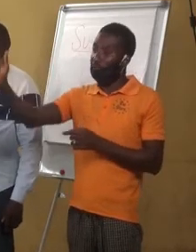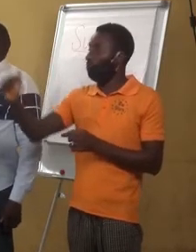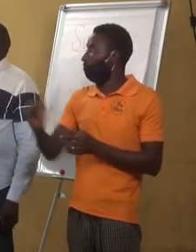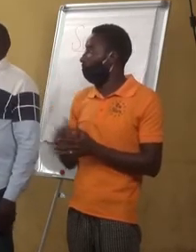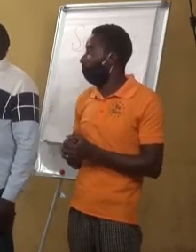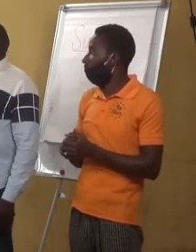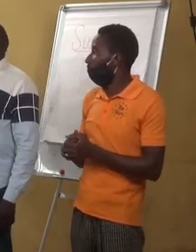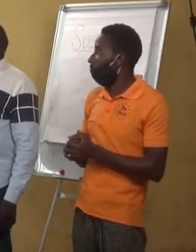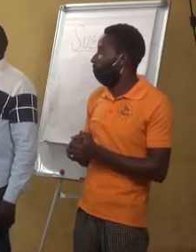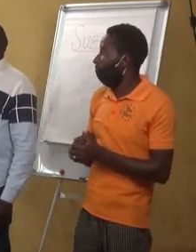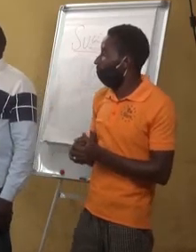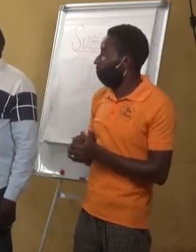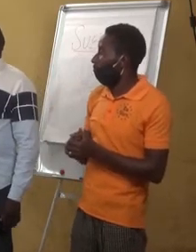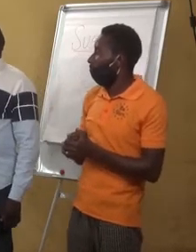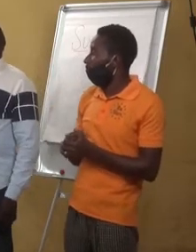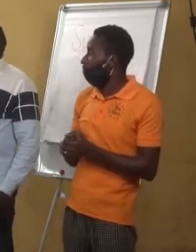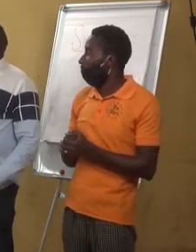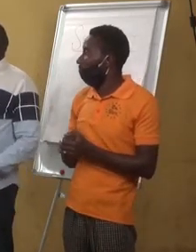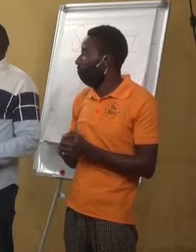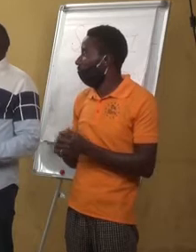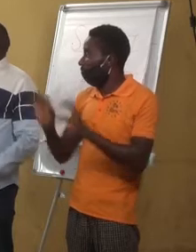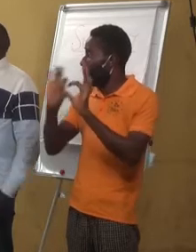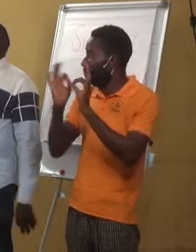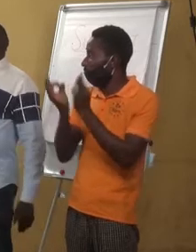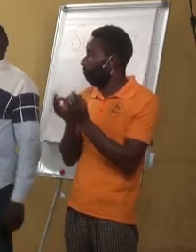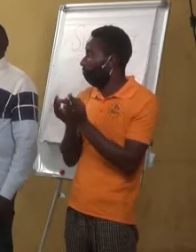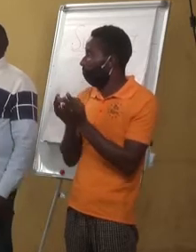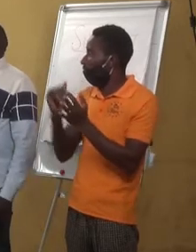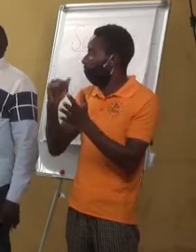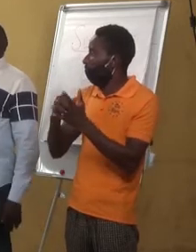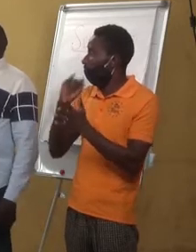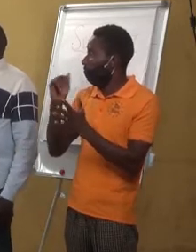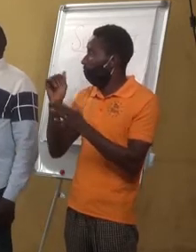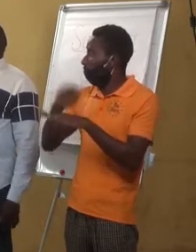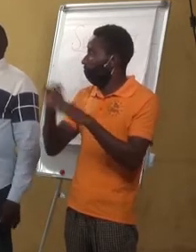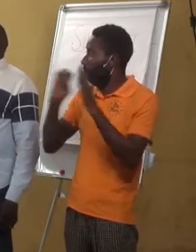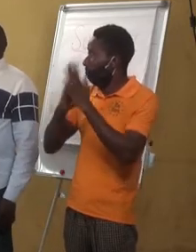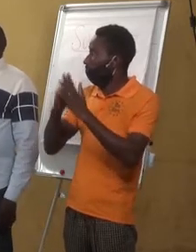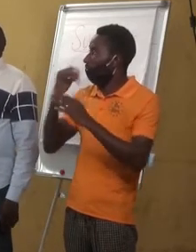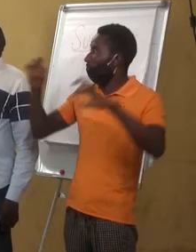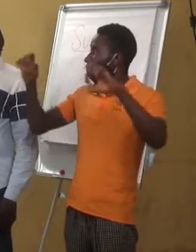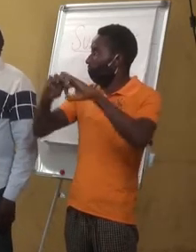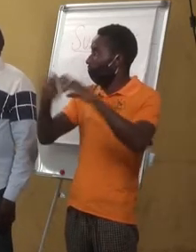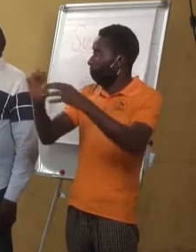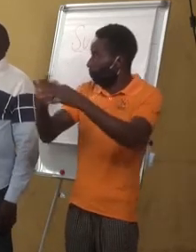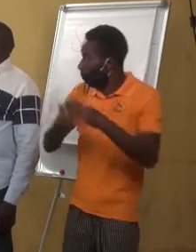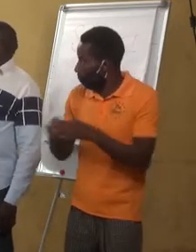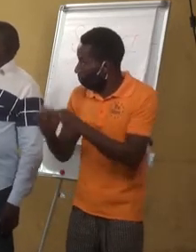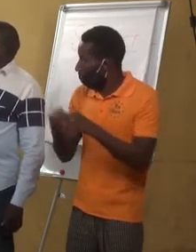understand. When we are talking about sodium chloride formation, it is an example of an electrovalent bonding.